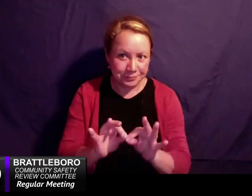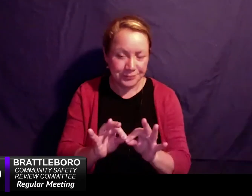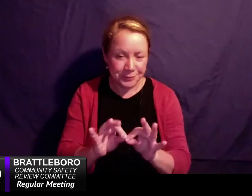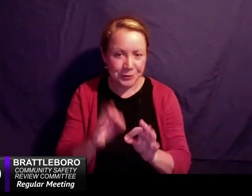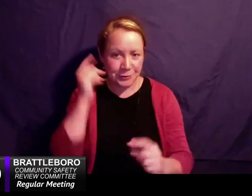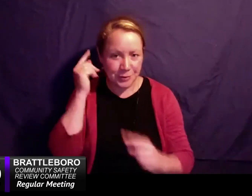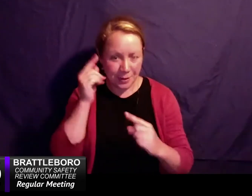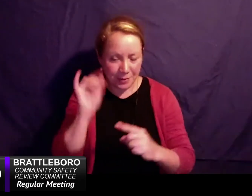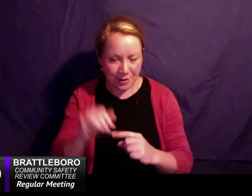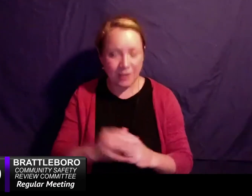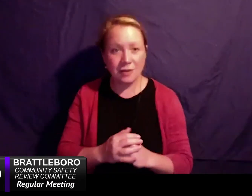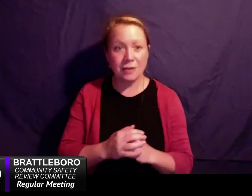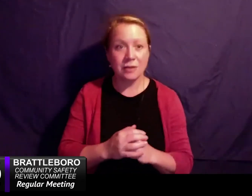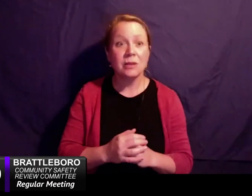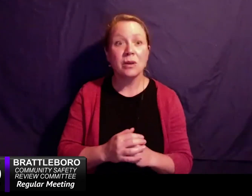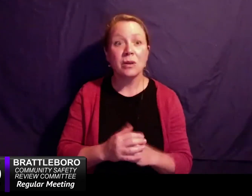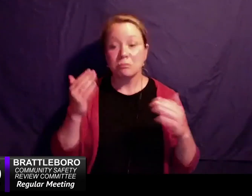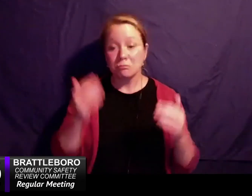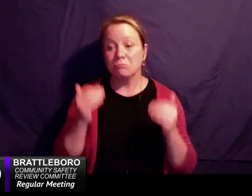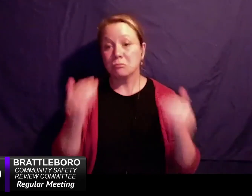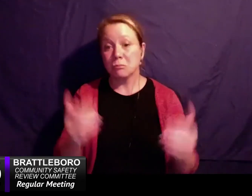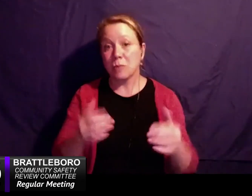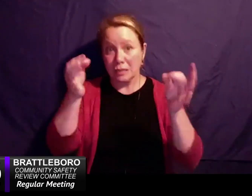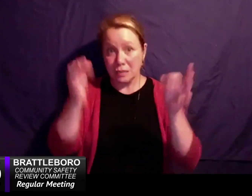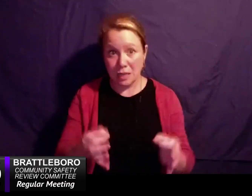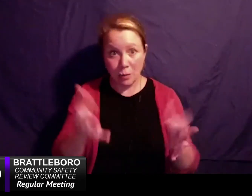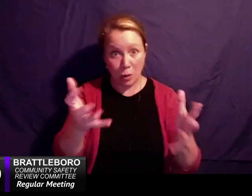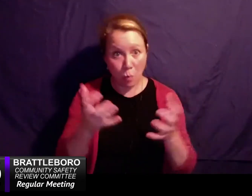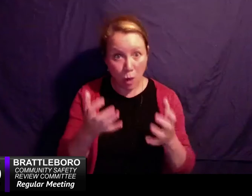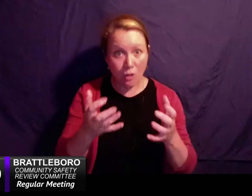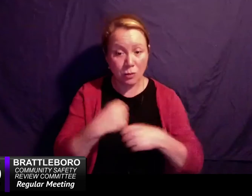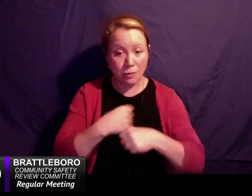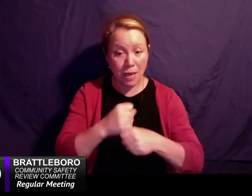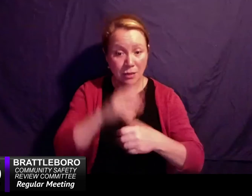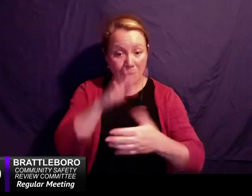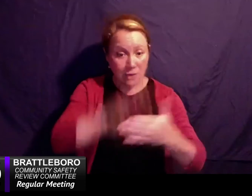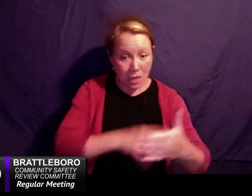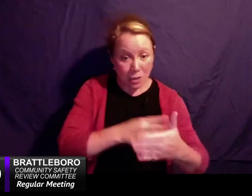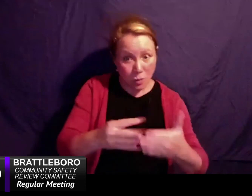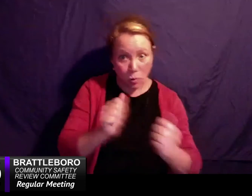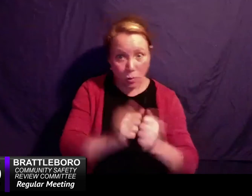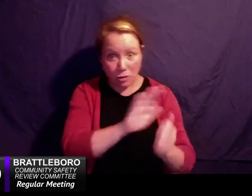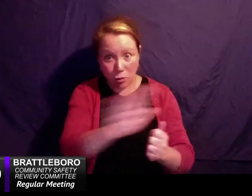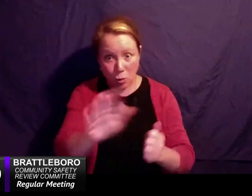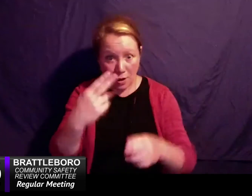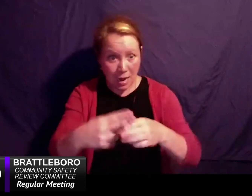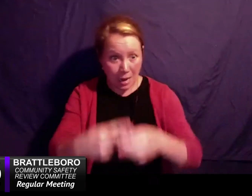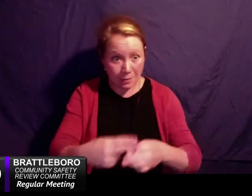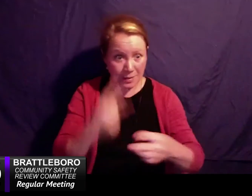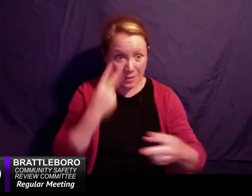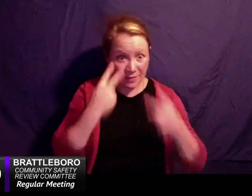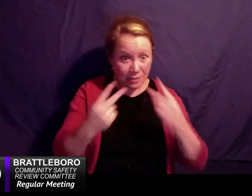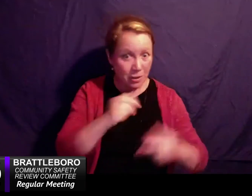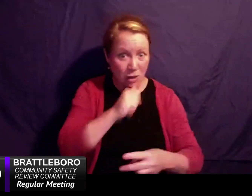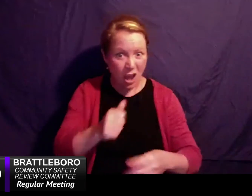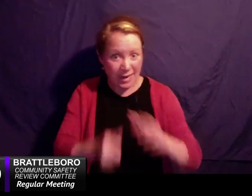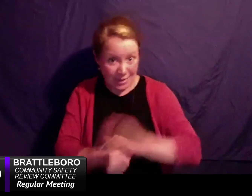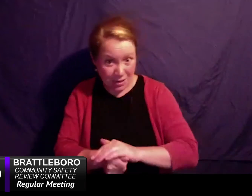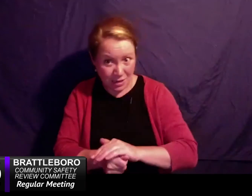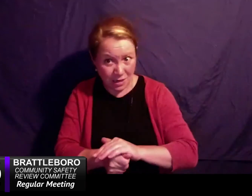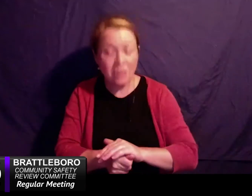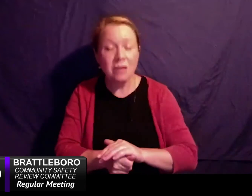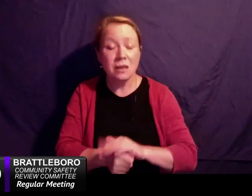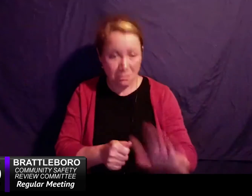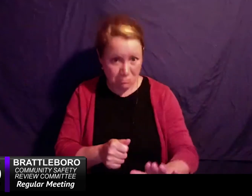If we do, moving forward, decide we want to be able to do scheduling with everybody's names sort of visible as a committee, the